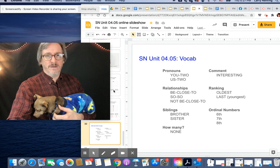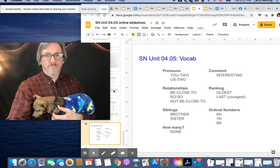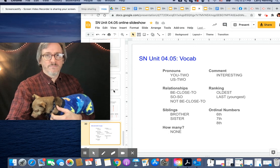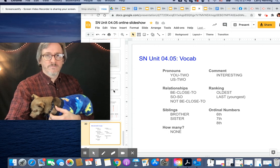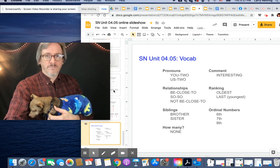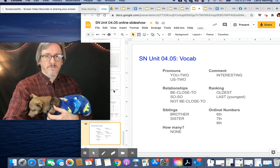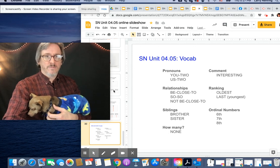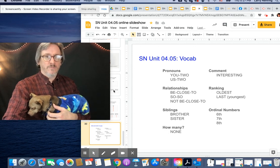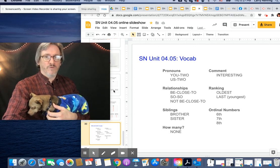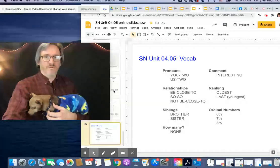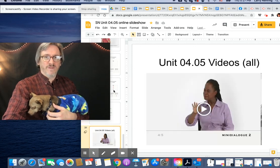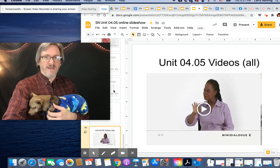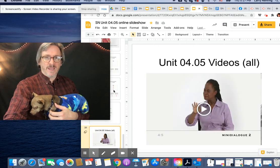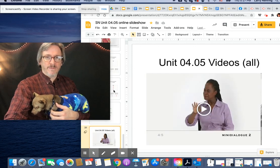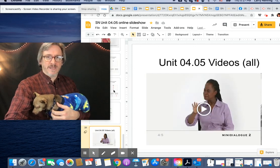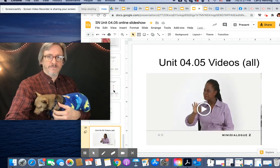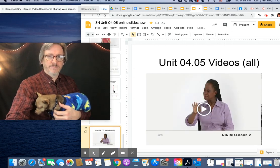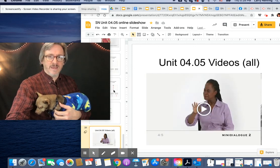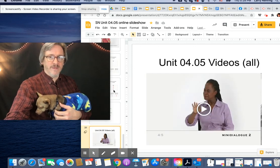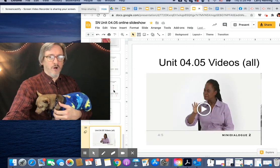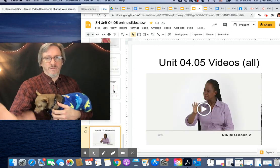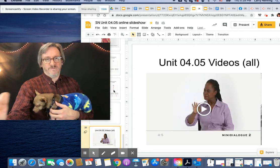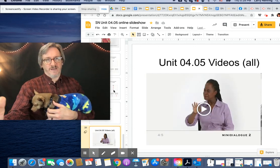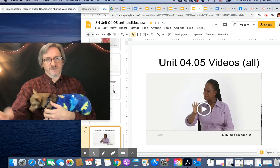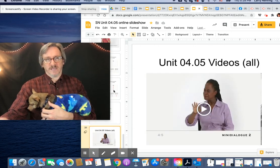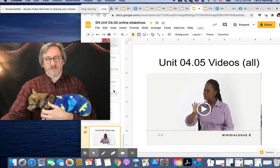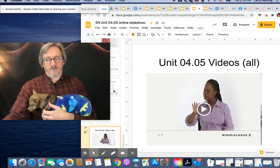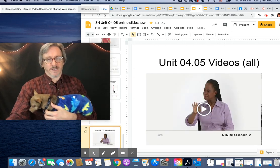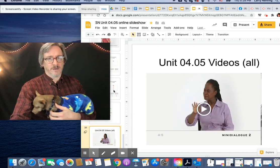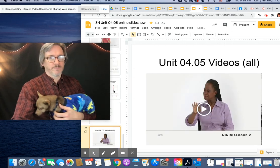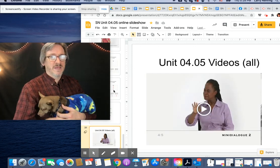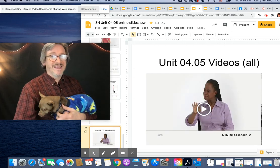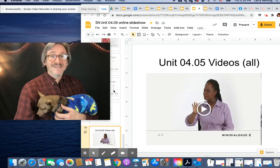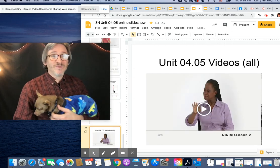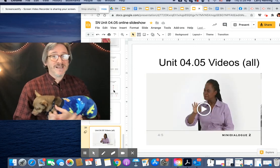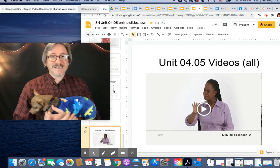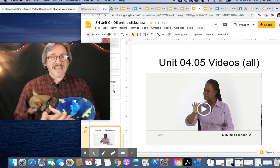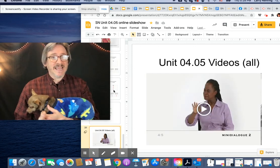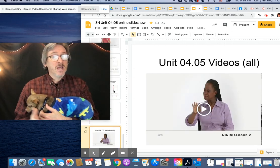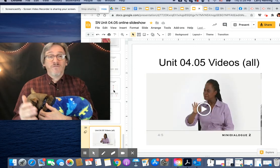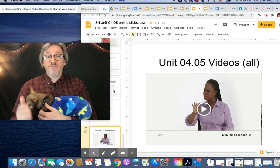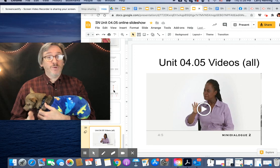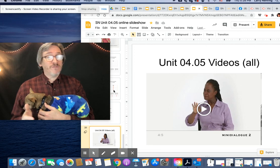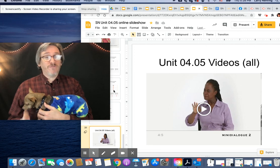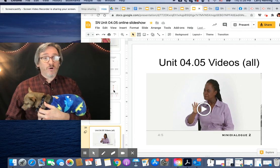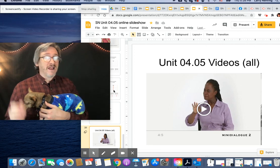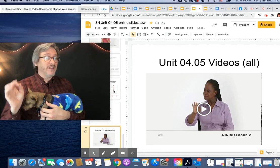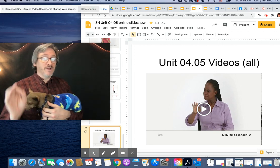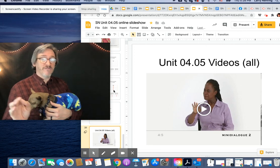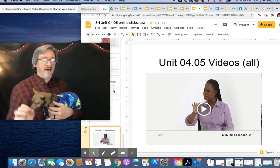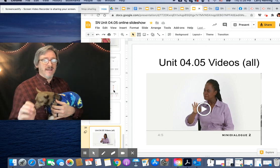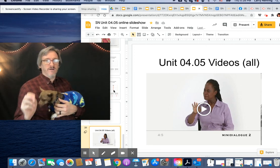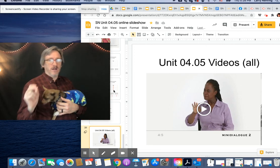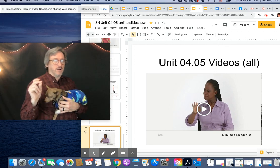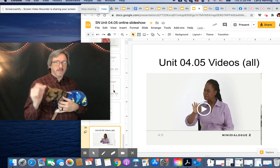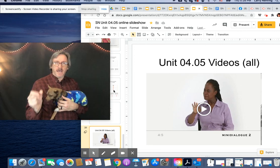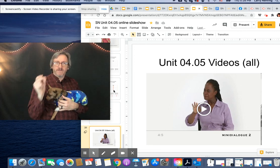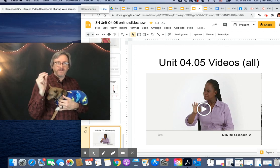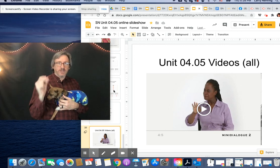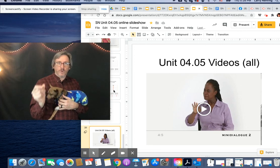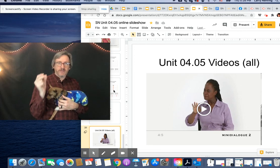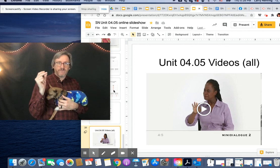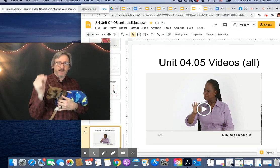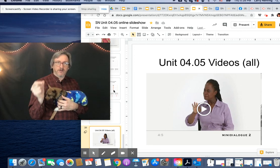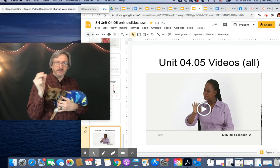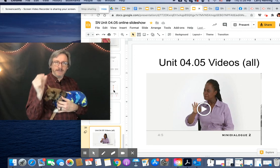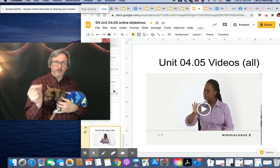And then more of that vocab again. And then all the videos I included in here. So as I say, Unit 4 and Unit 5 are a lot of